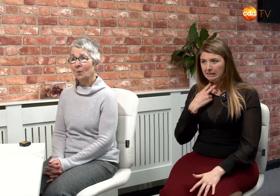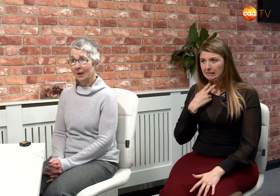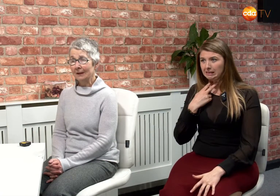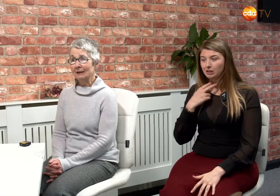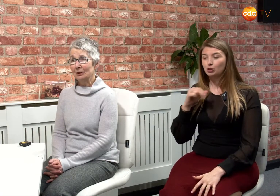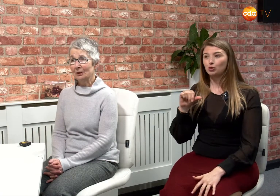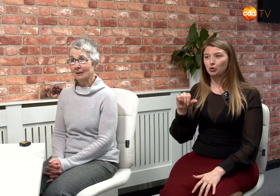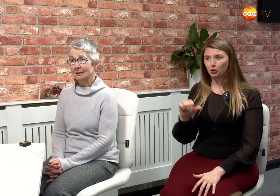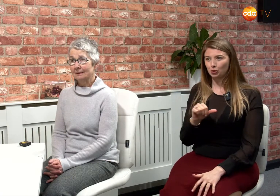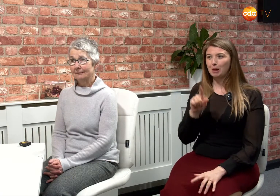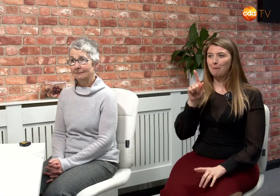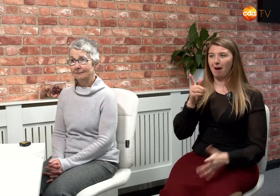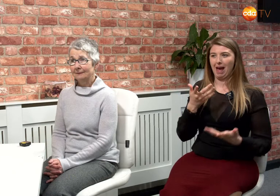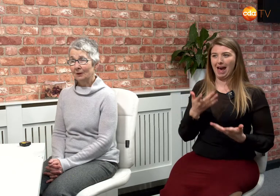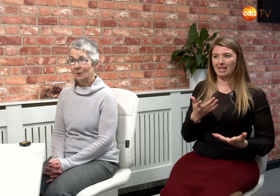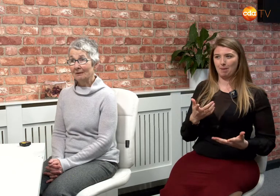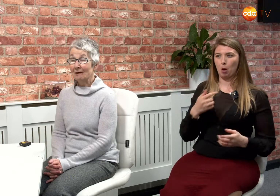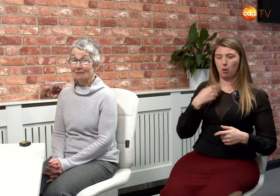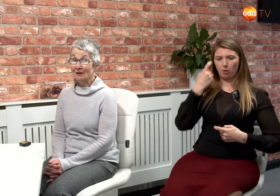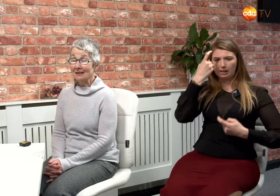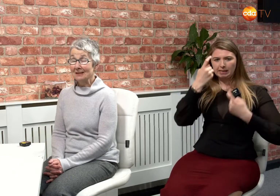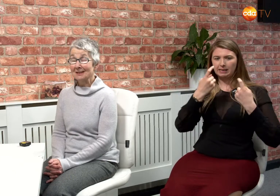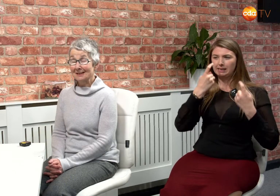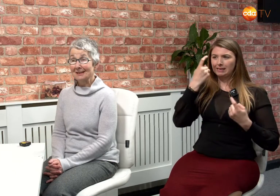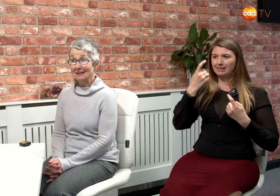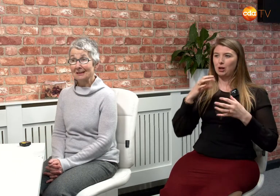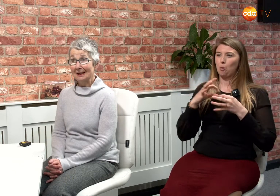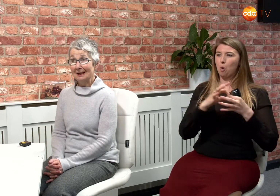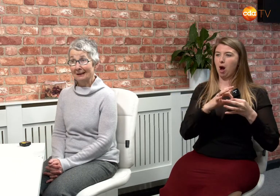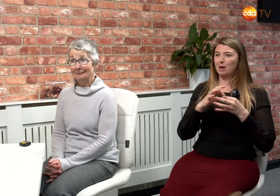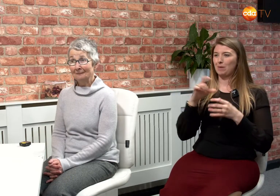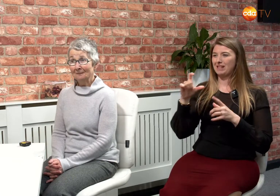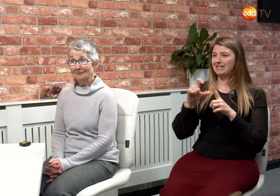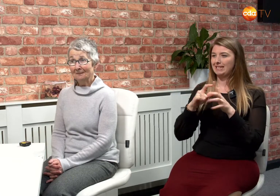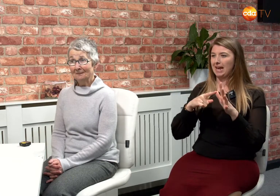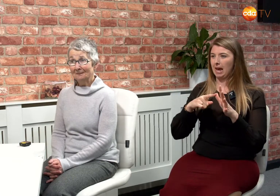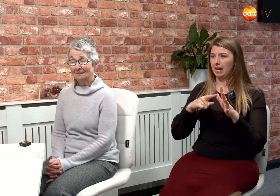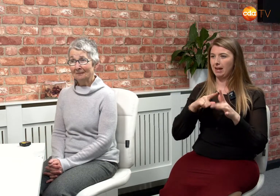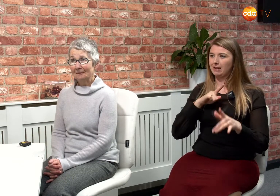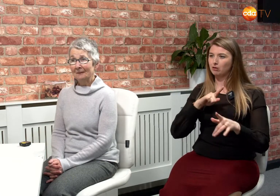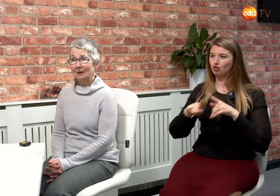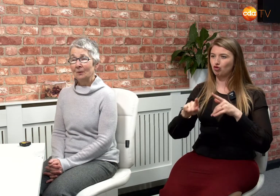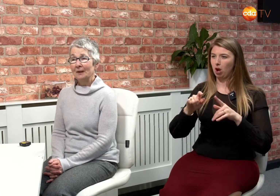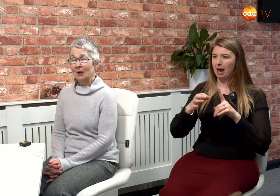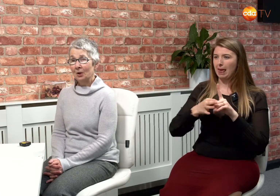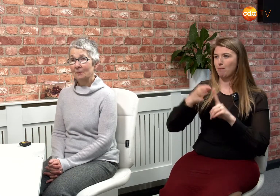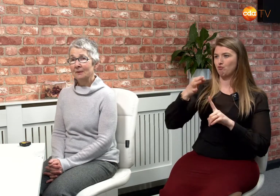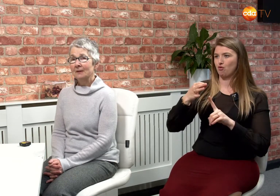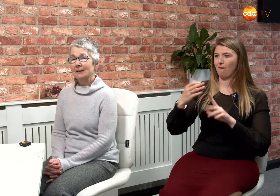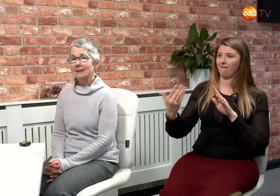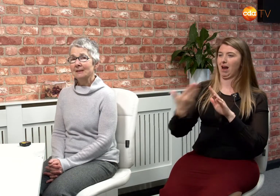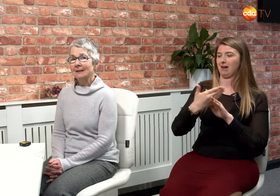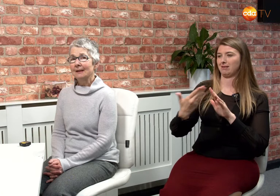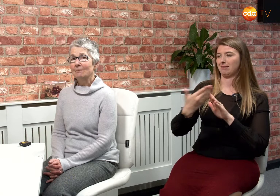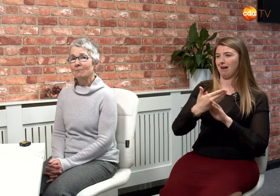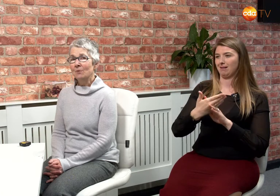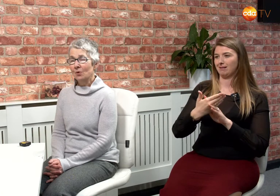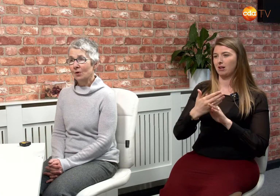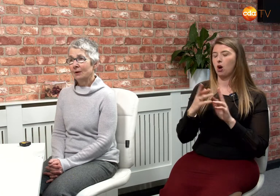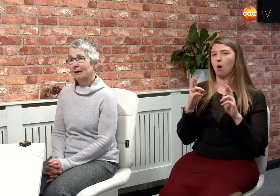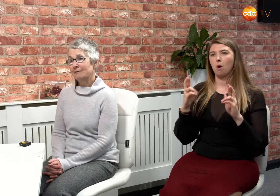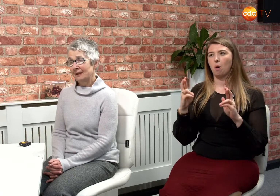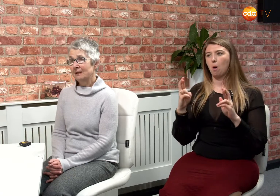but we're working on it with our friends at CDA. We hope to